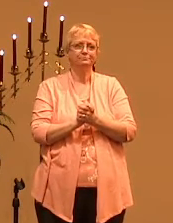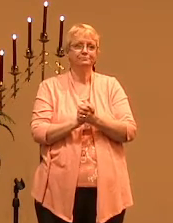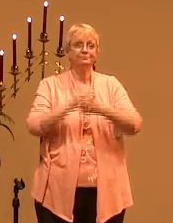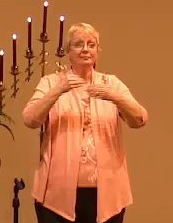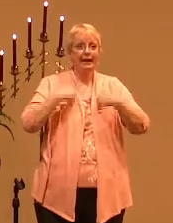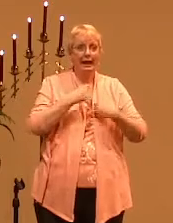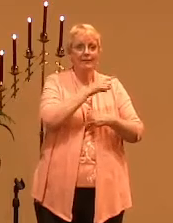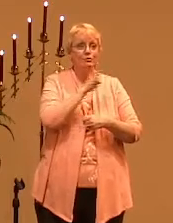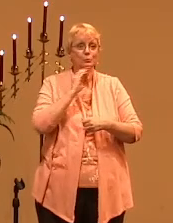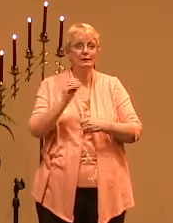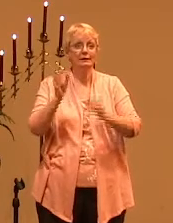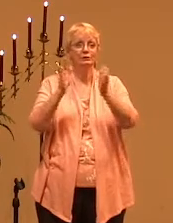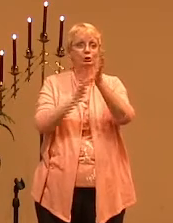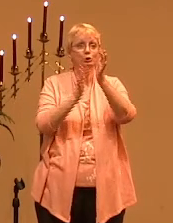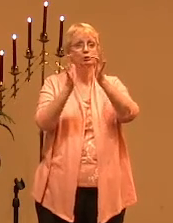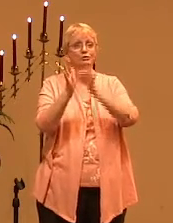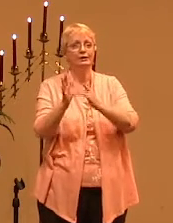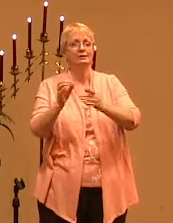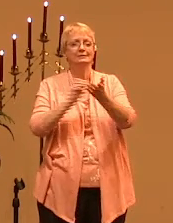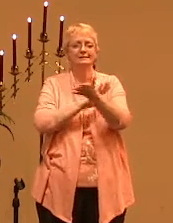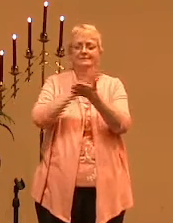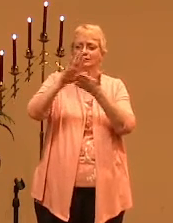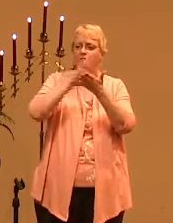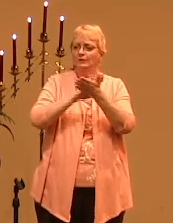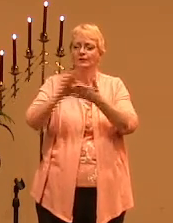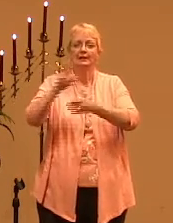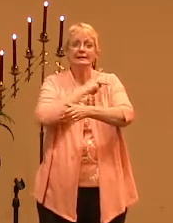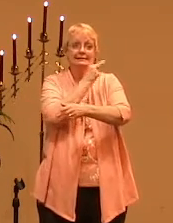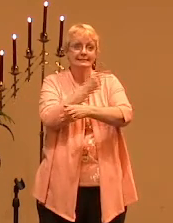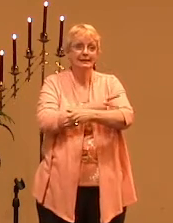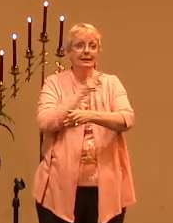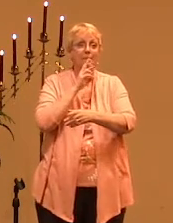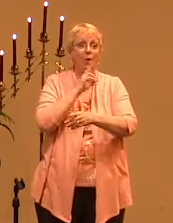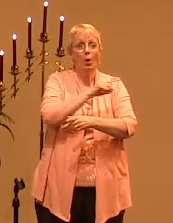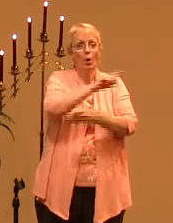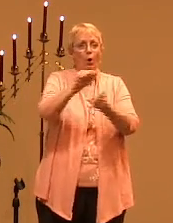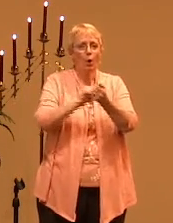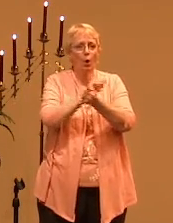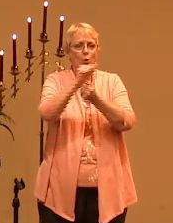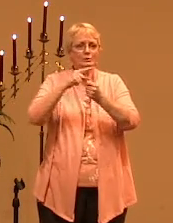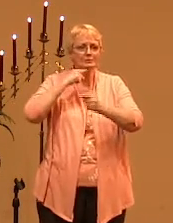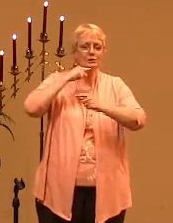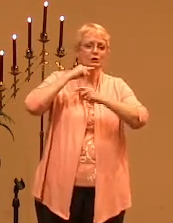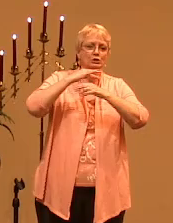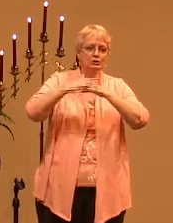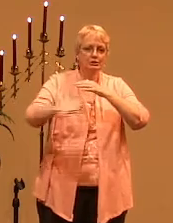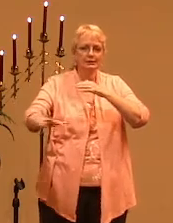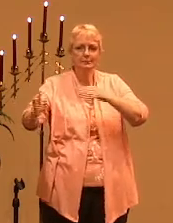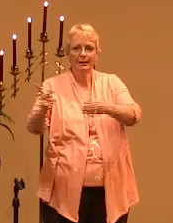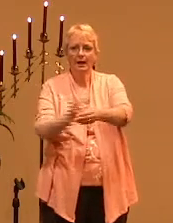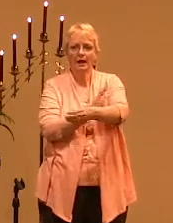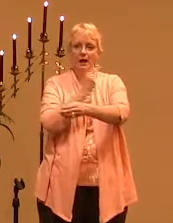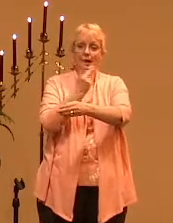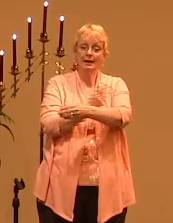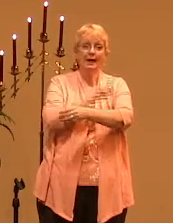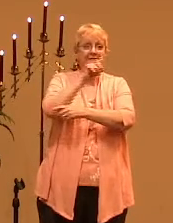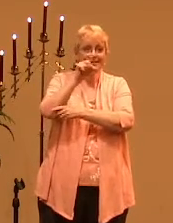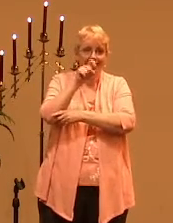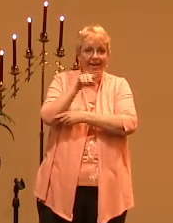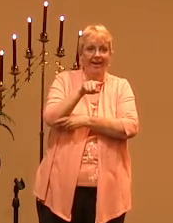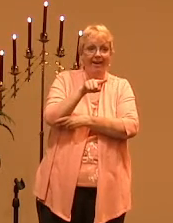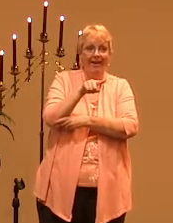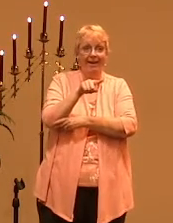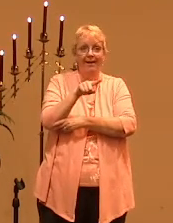Lamb. Have you been to Jesus for the cleansing power? Are you washed in the blood of